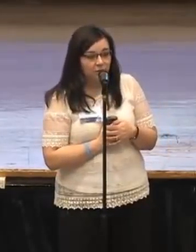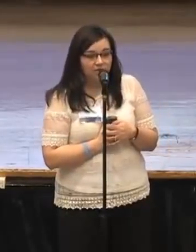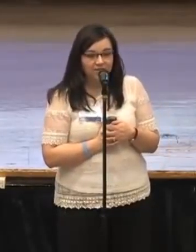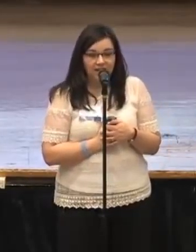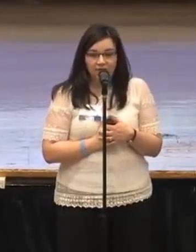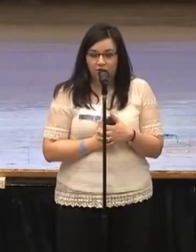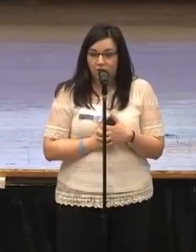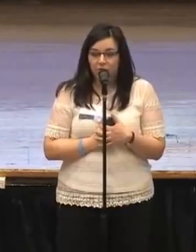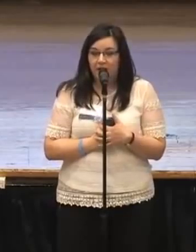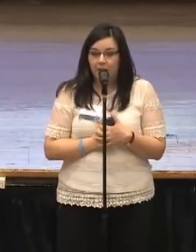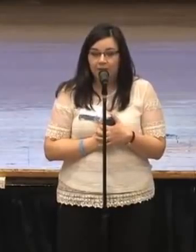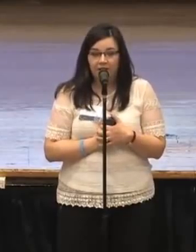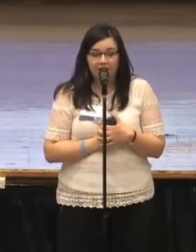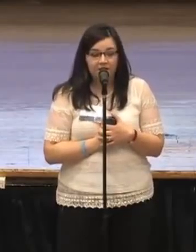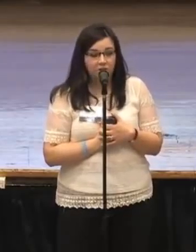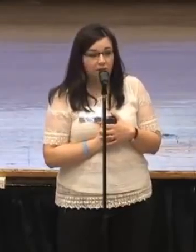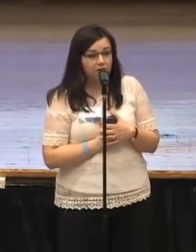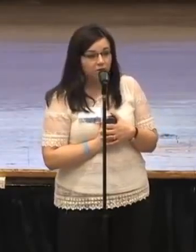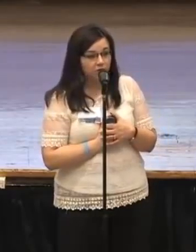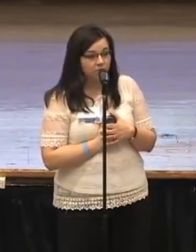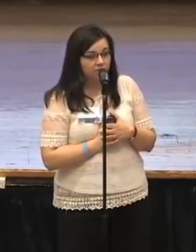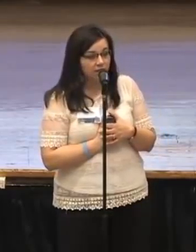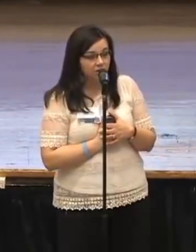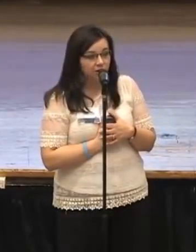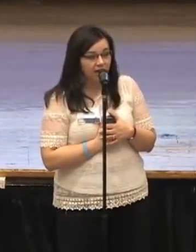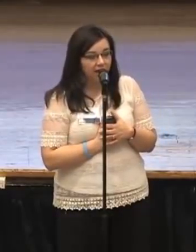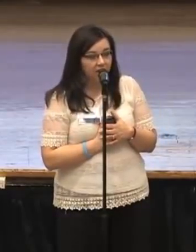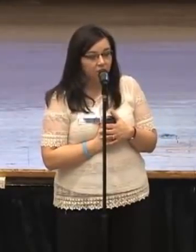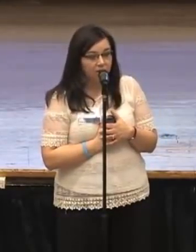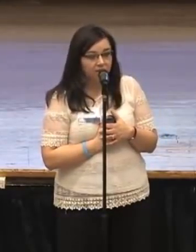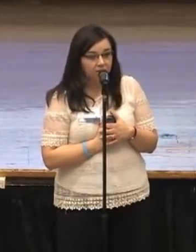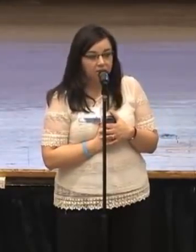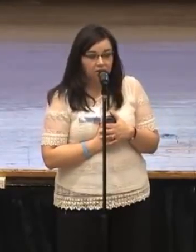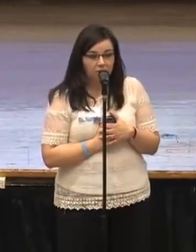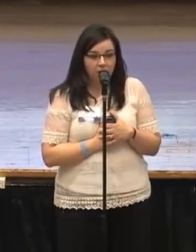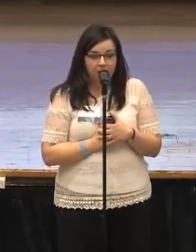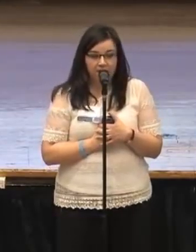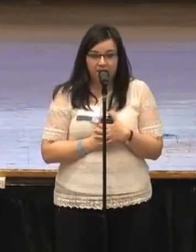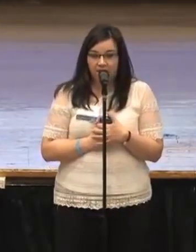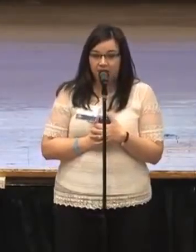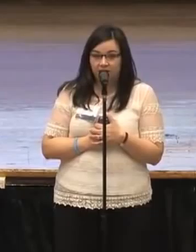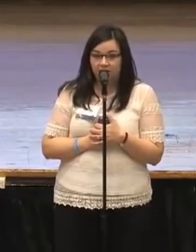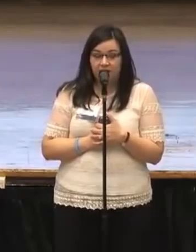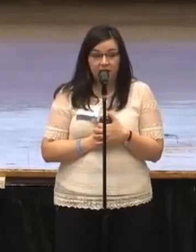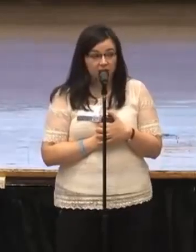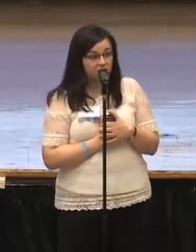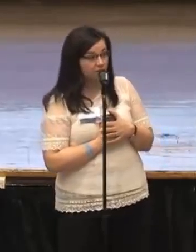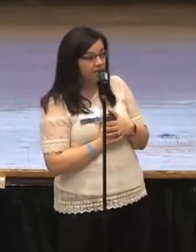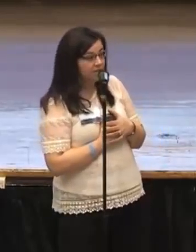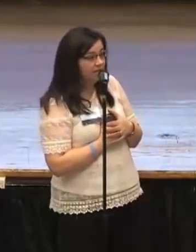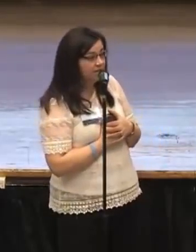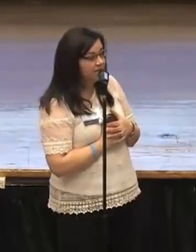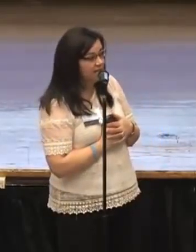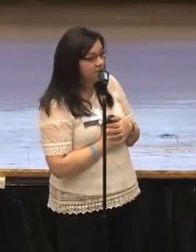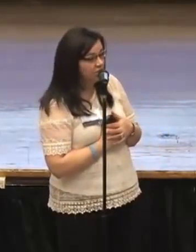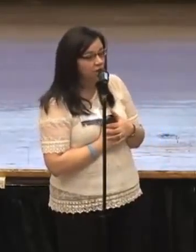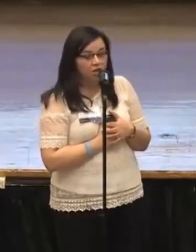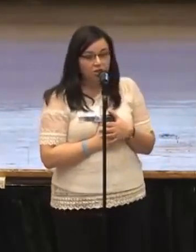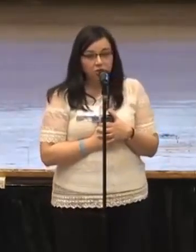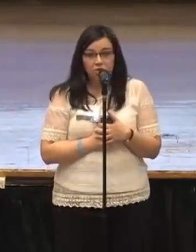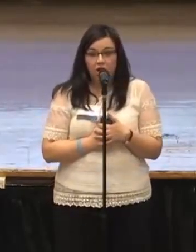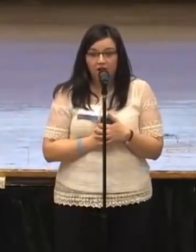agenda for this afternoon, I would like to introduce Dr. Annie Russell from the LGBT